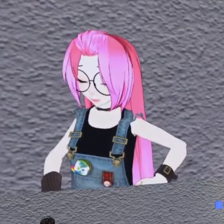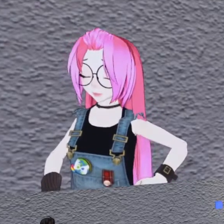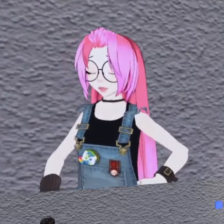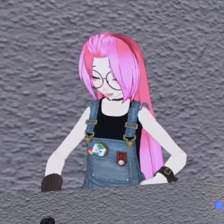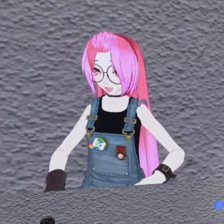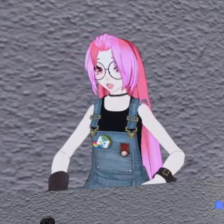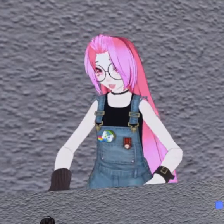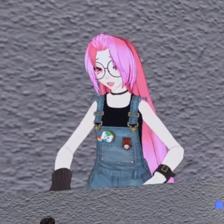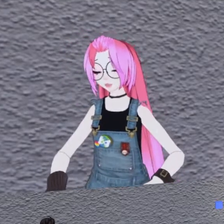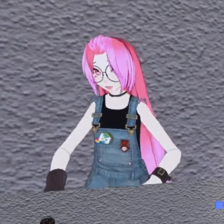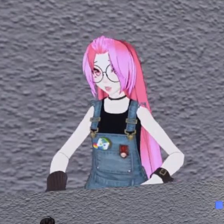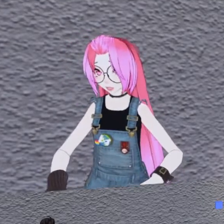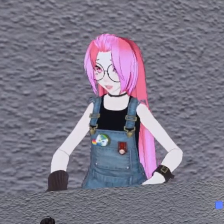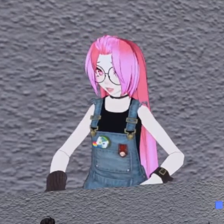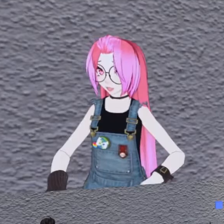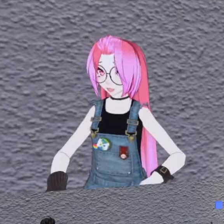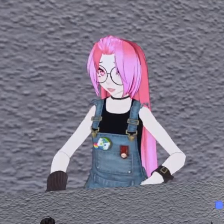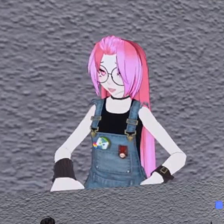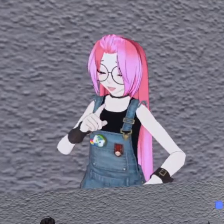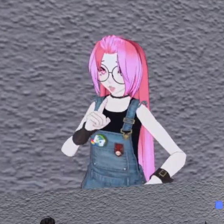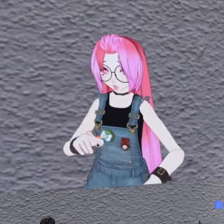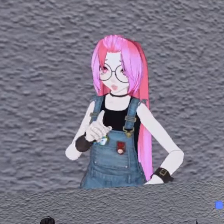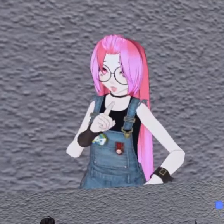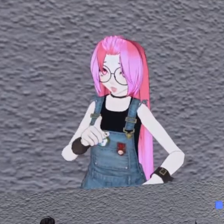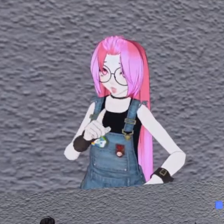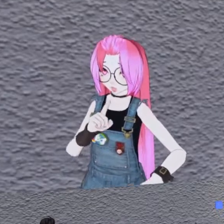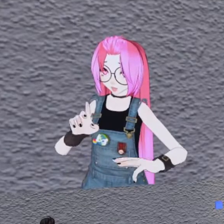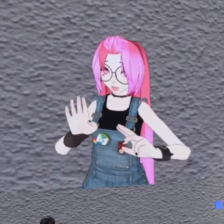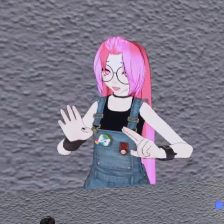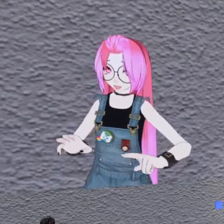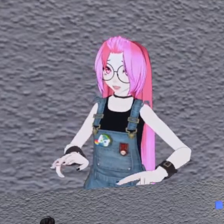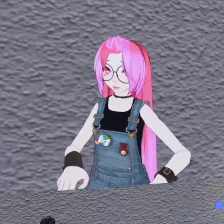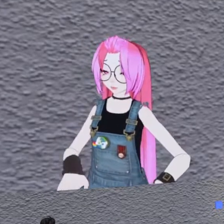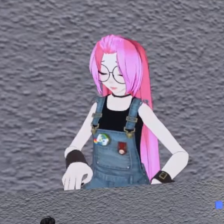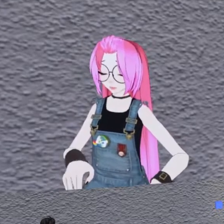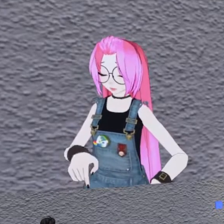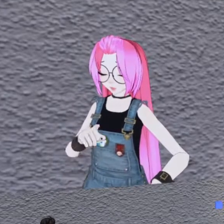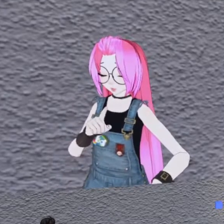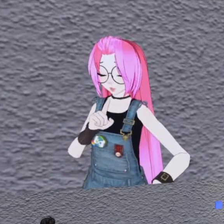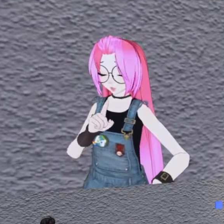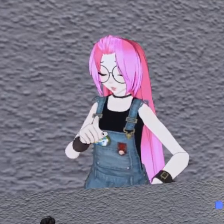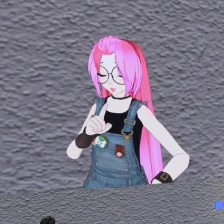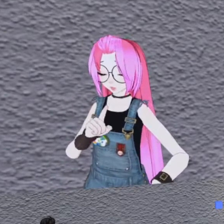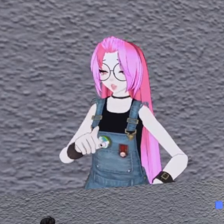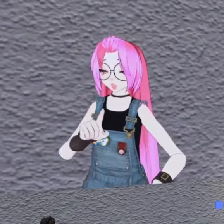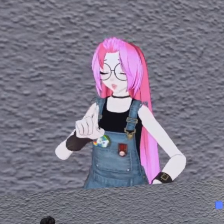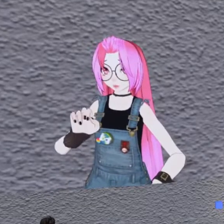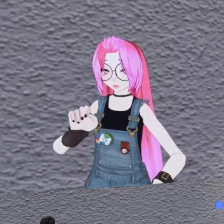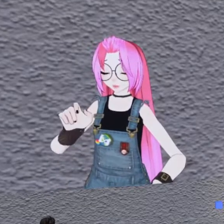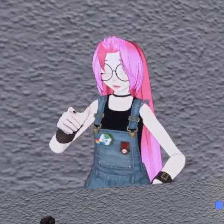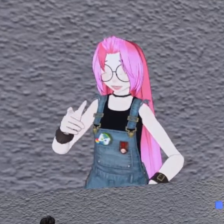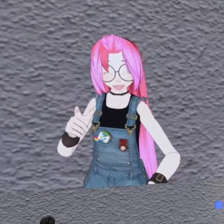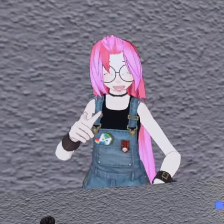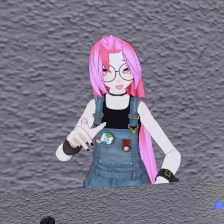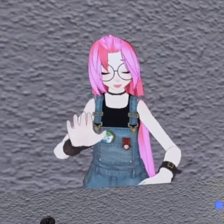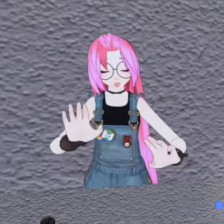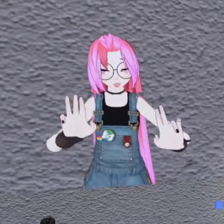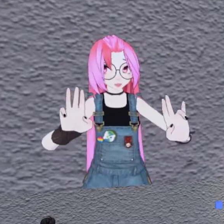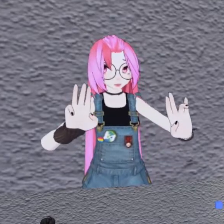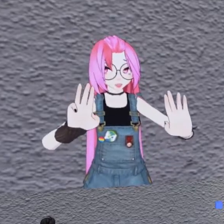This is about weather? Weather signs? Yeah, sure. You want to learn some weather signs? Sure. Okay, cool. So, the